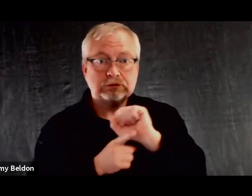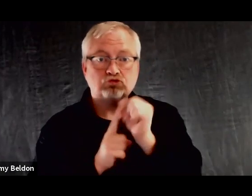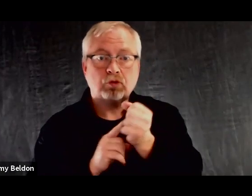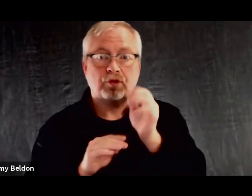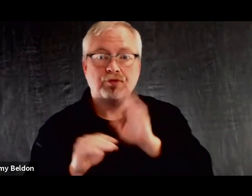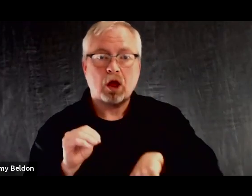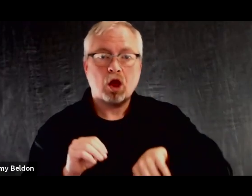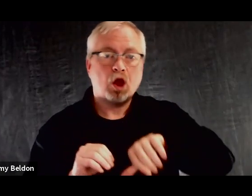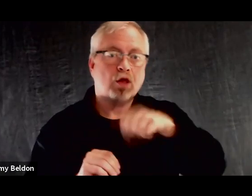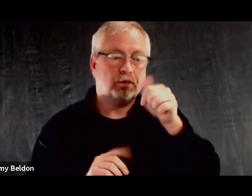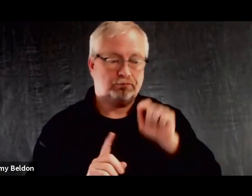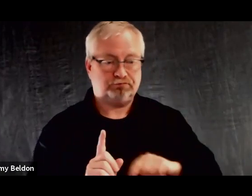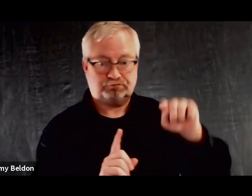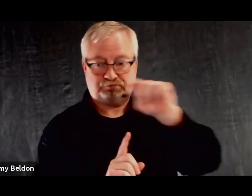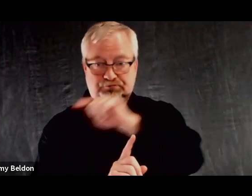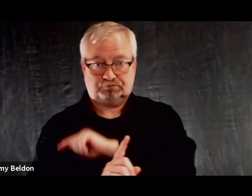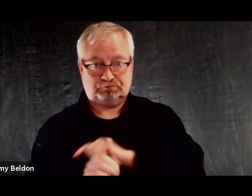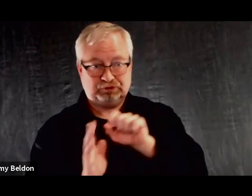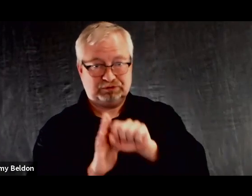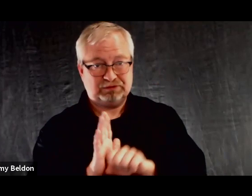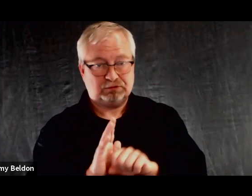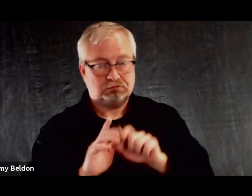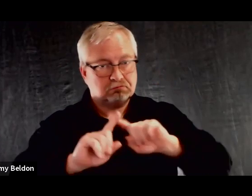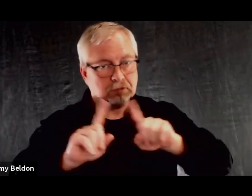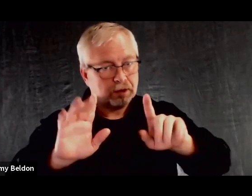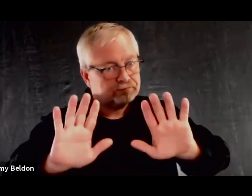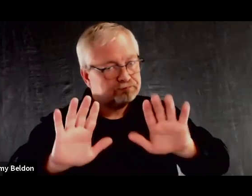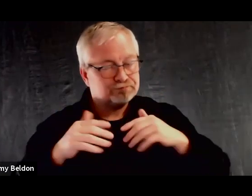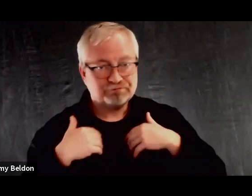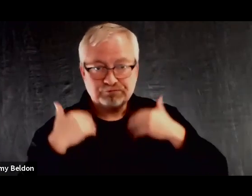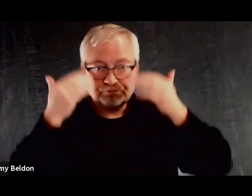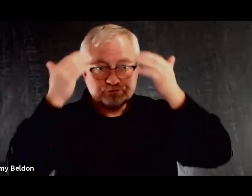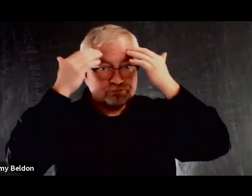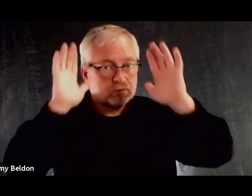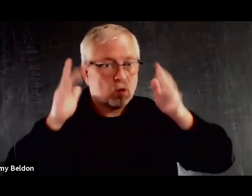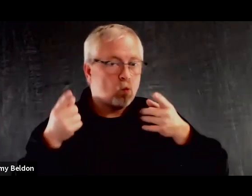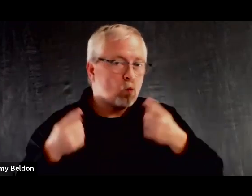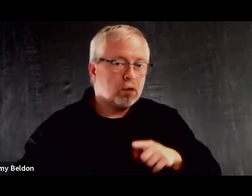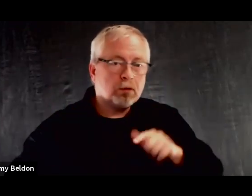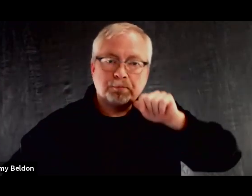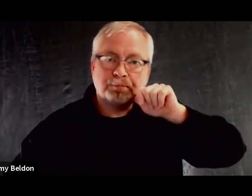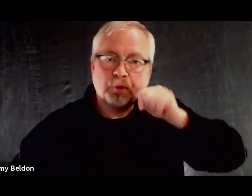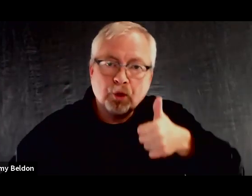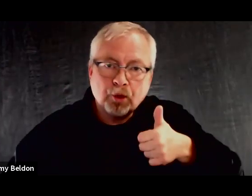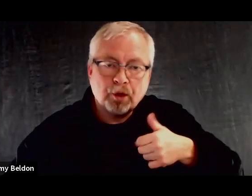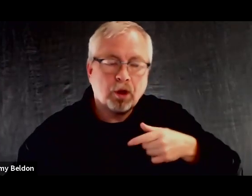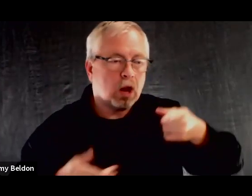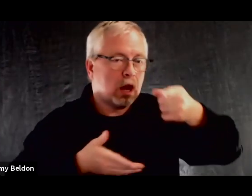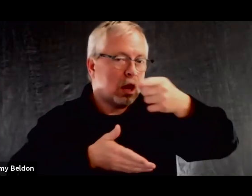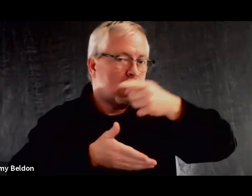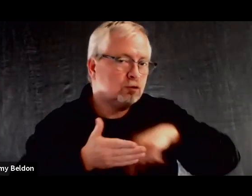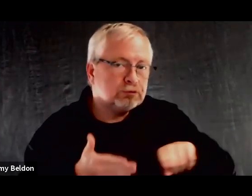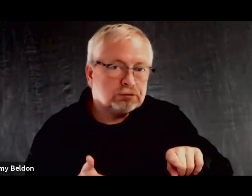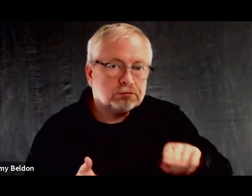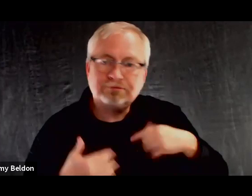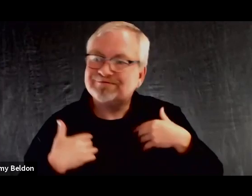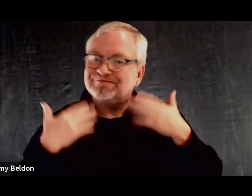is we don't know what might happen next. I mean, we're keeping a close eye on